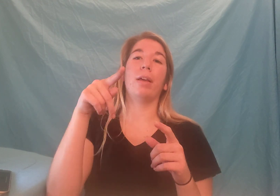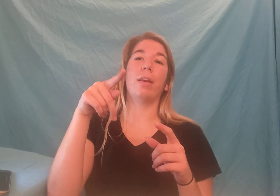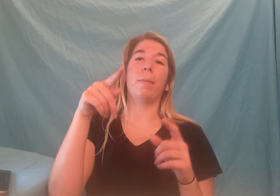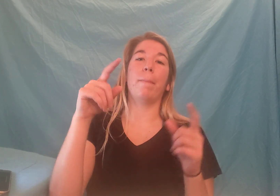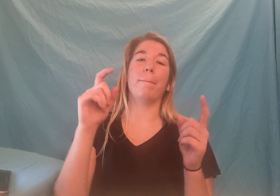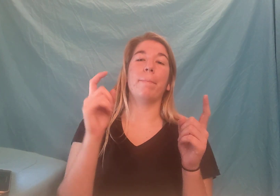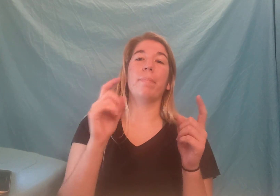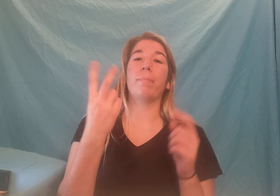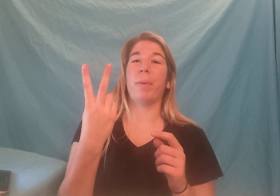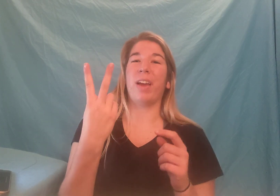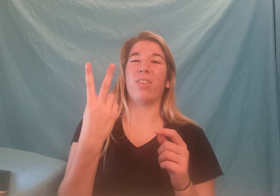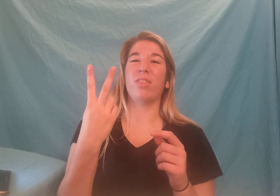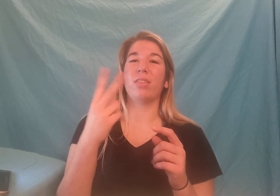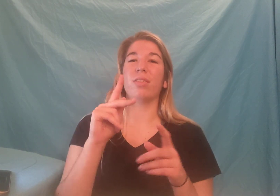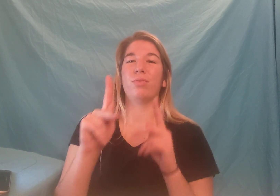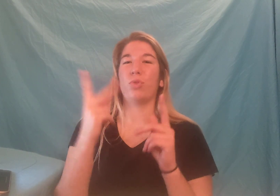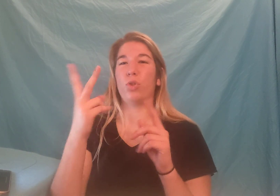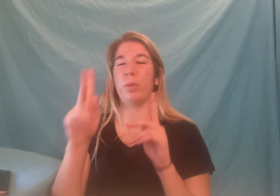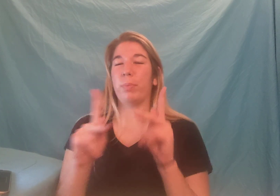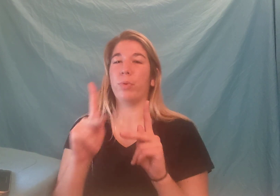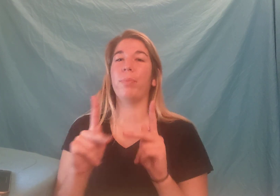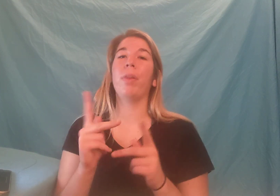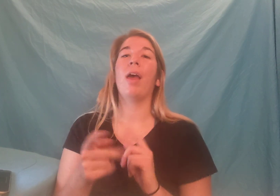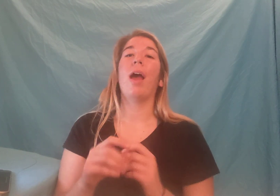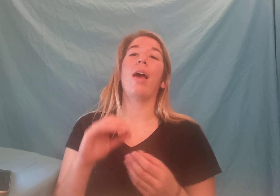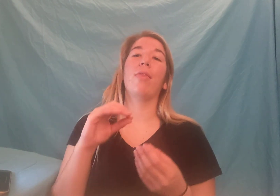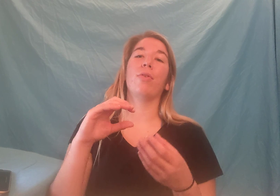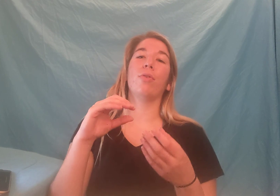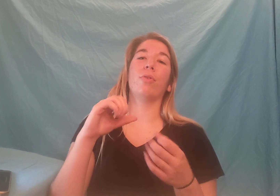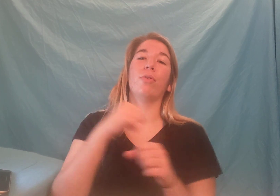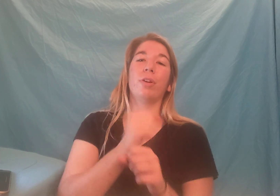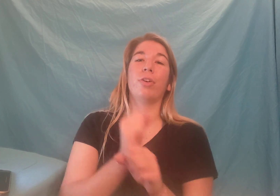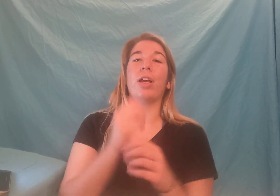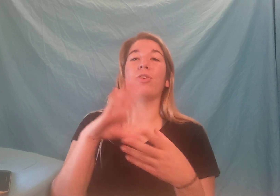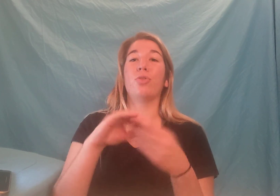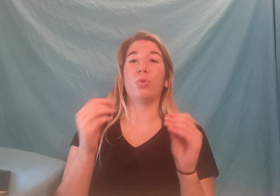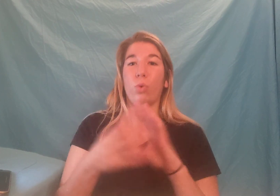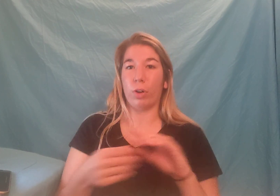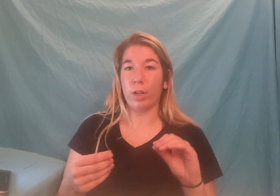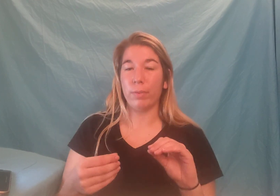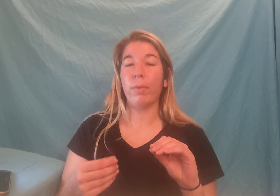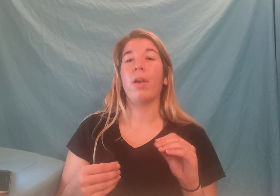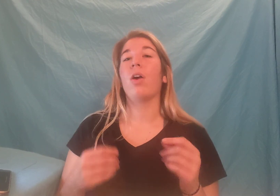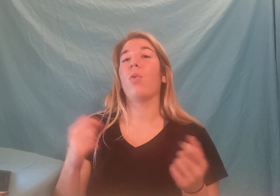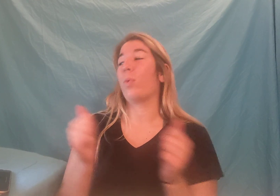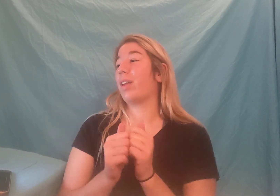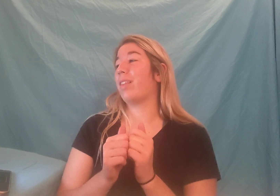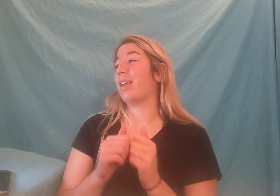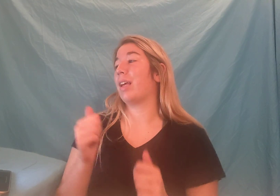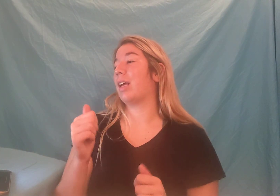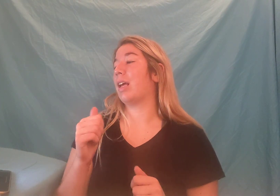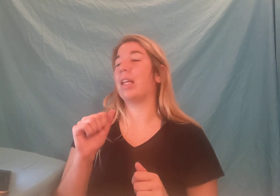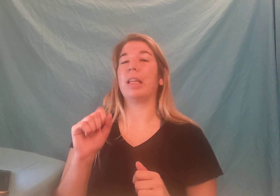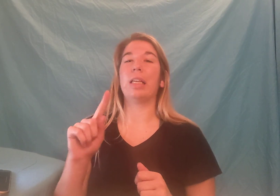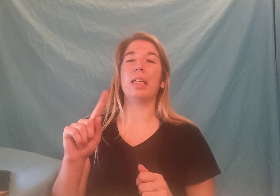in pairs, 2 people, and they'll create a story with at